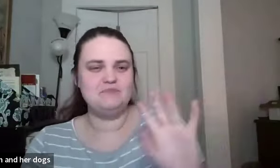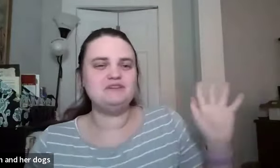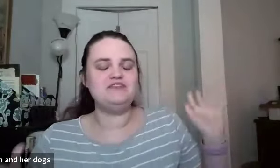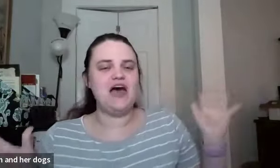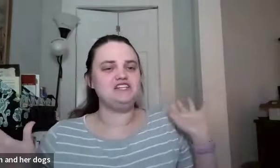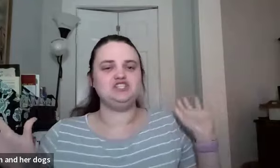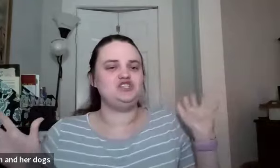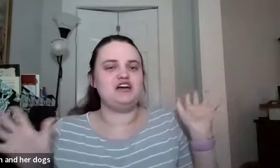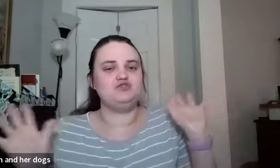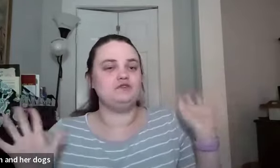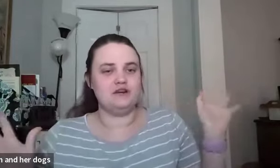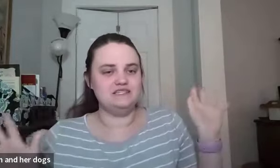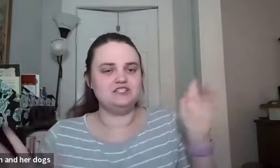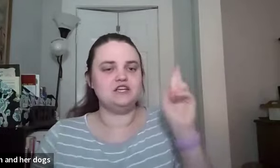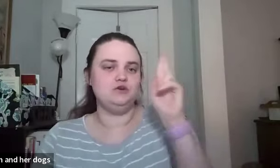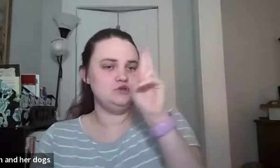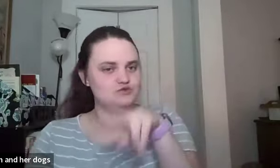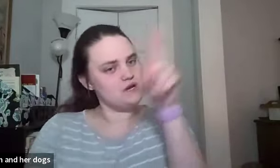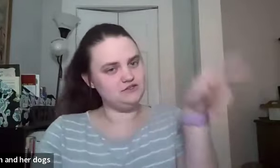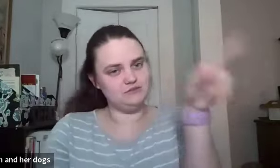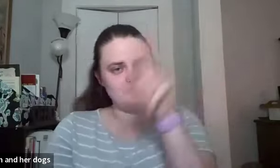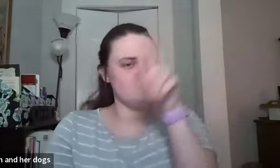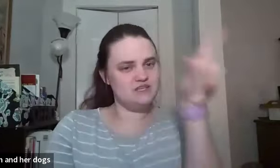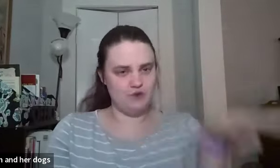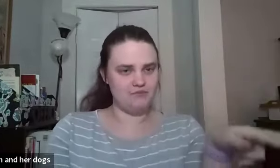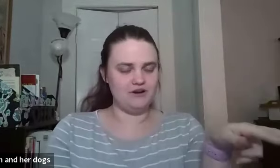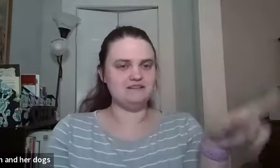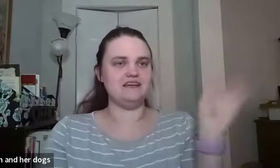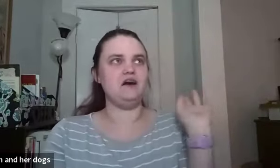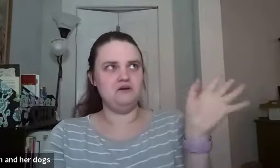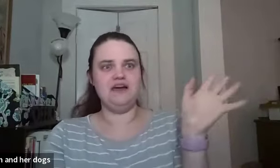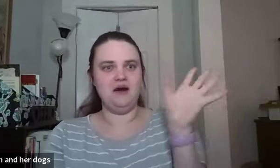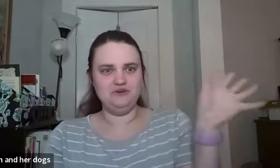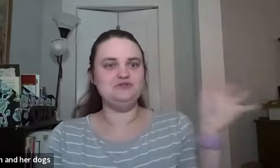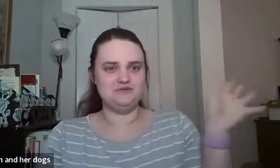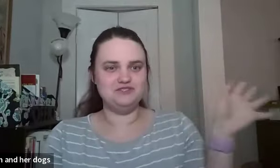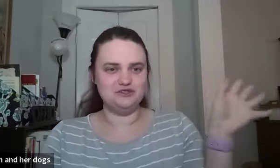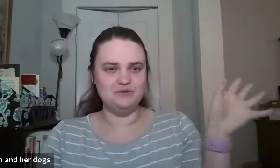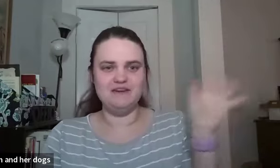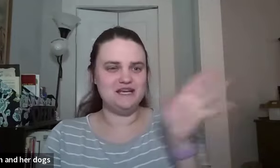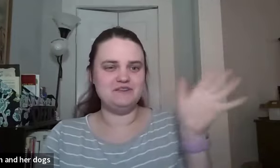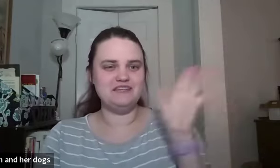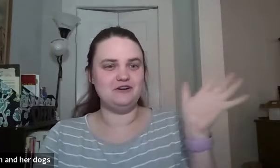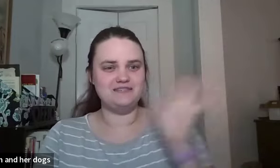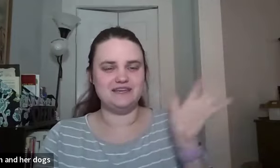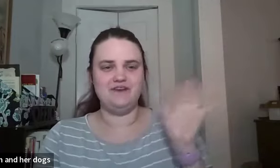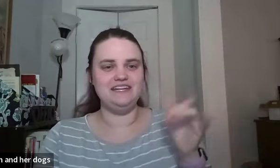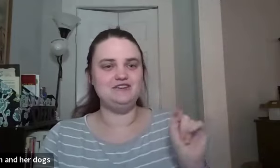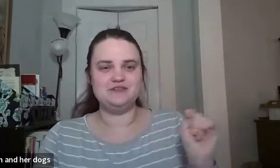apparently that drove her crazy. She's like, you use restroom. Restroom is proper. And I was like, okay, I will use restroom. Every time I was in her class, I was like, if I need to use the